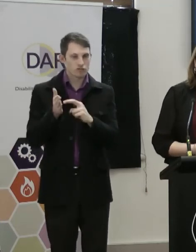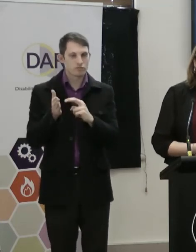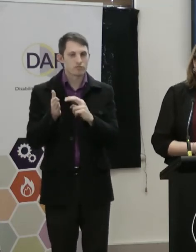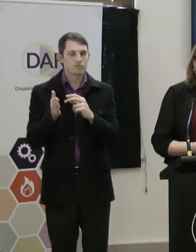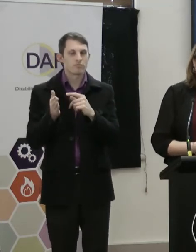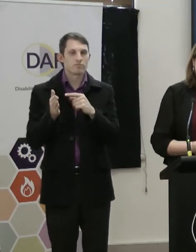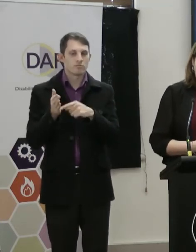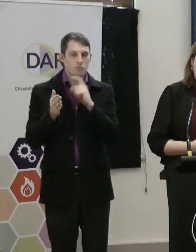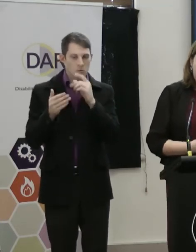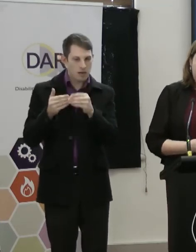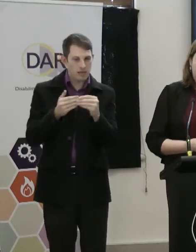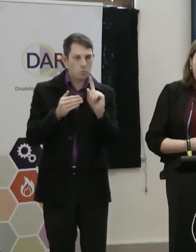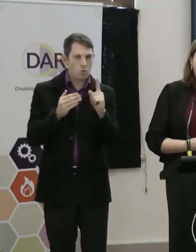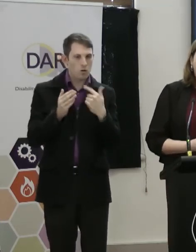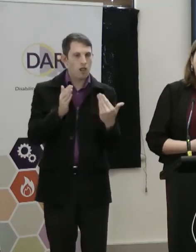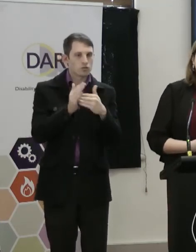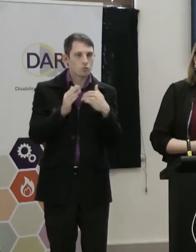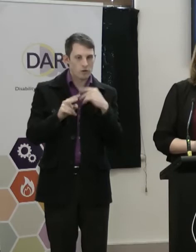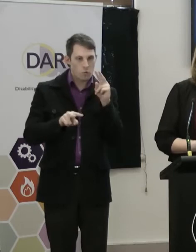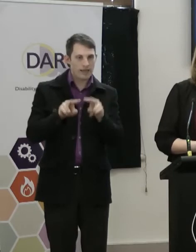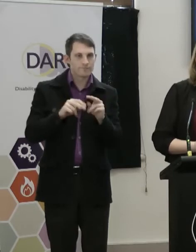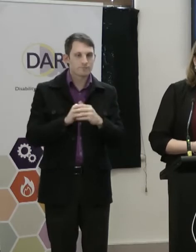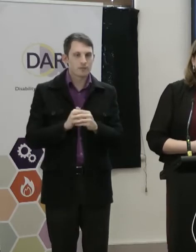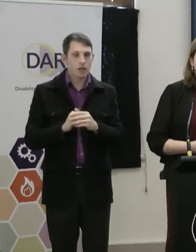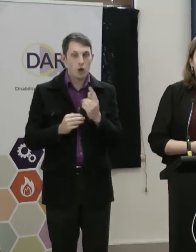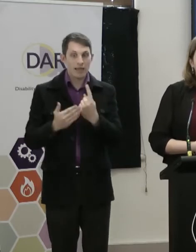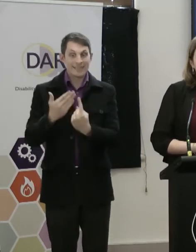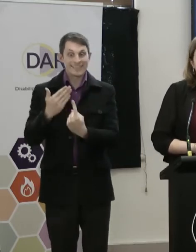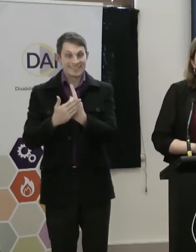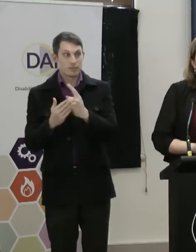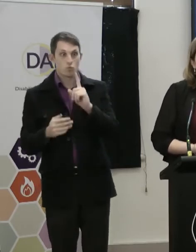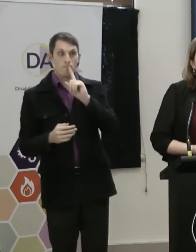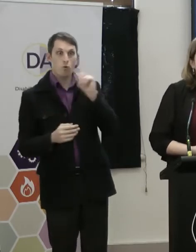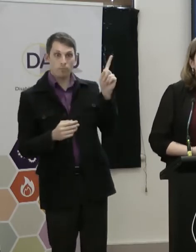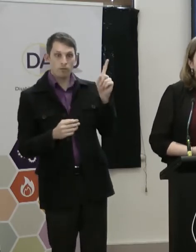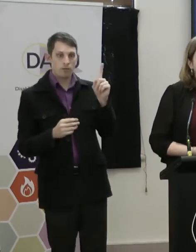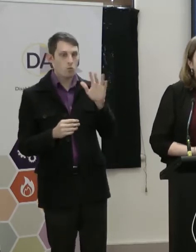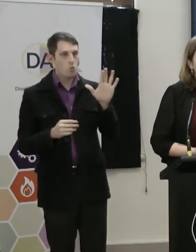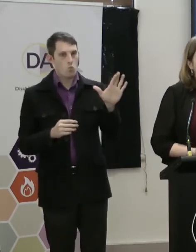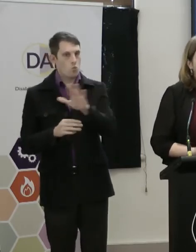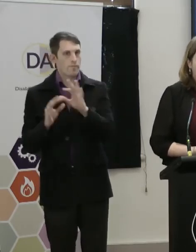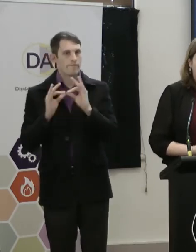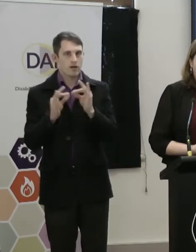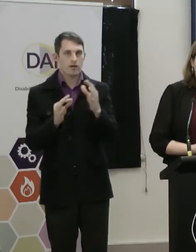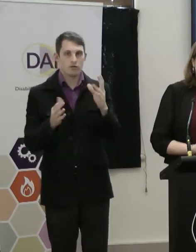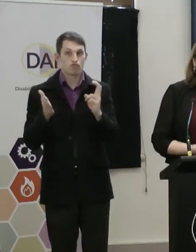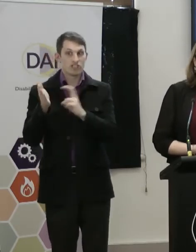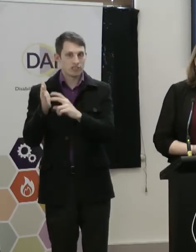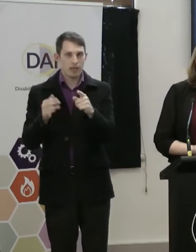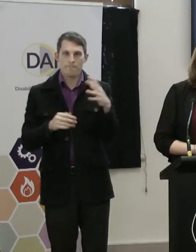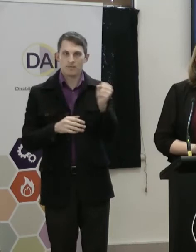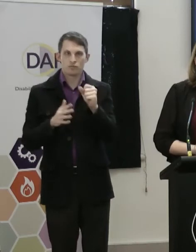we look after in our office here. Reportable incident management is something that every registered provider must undertake.